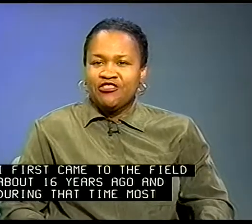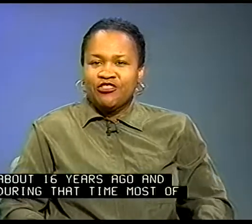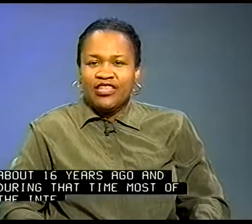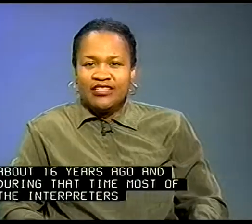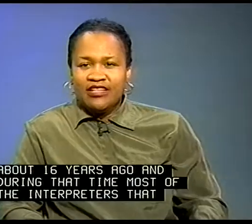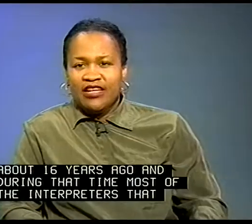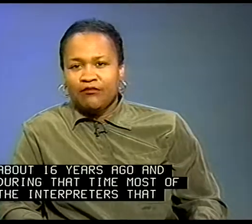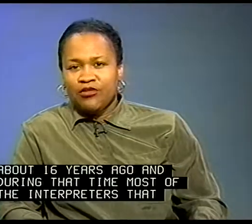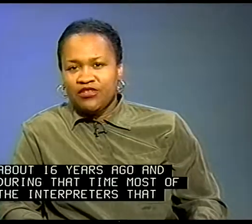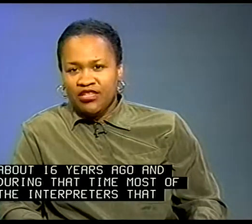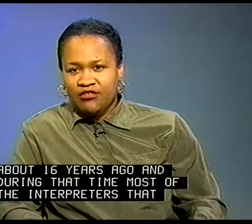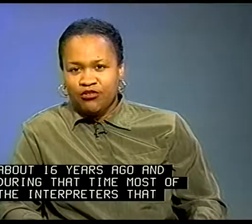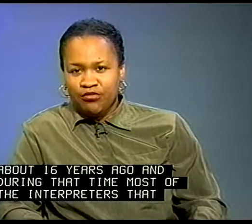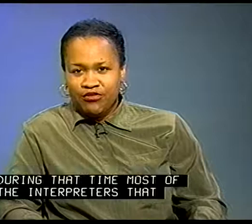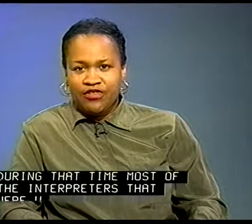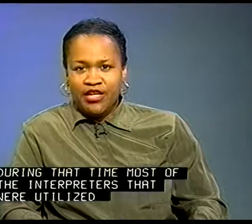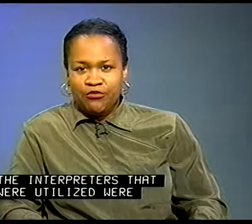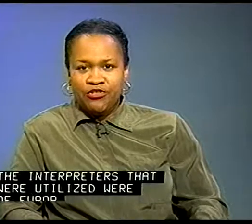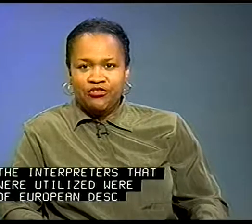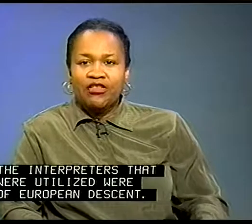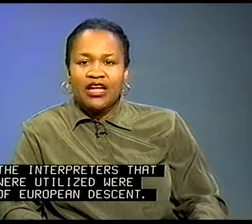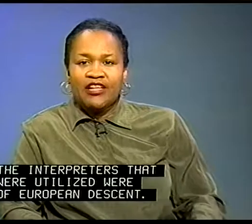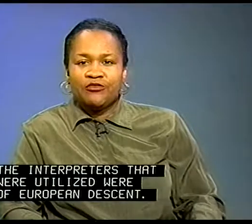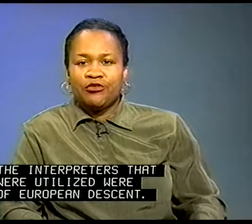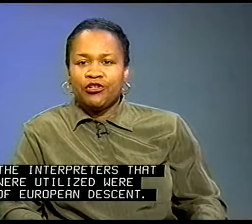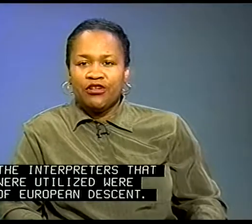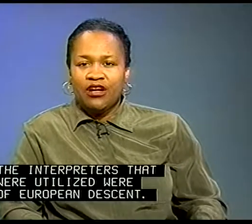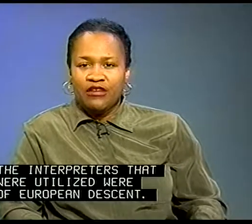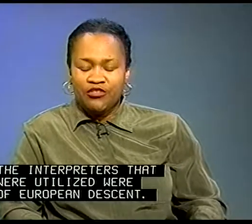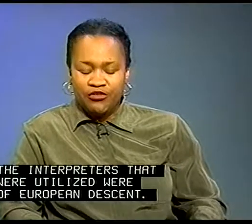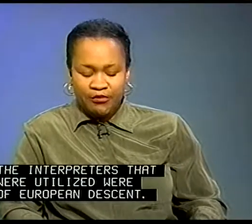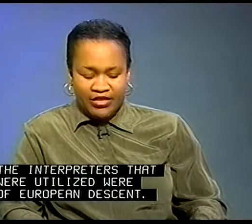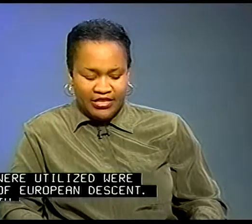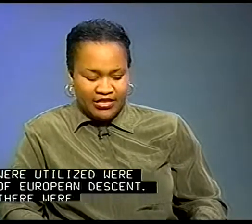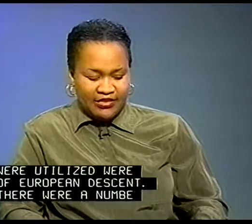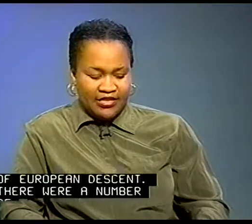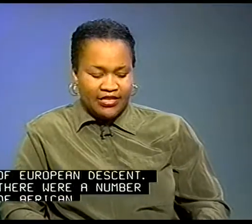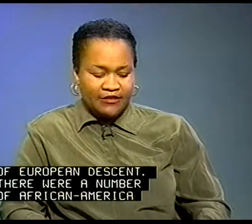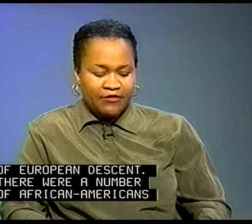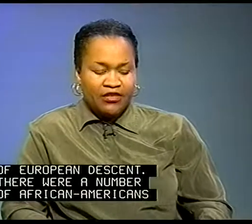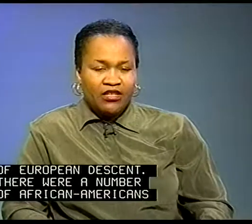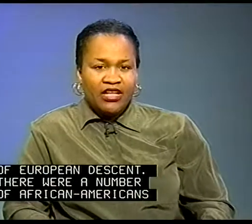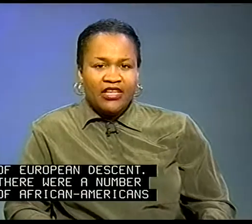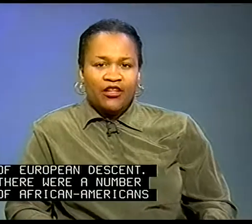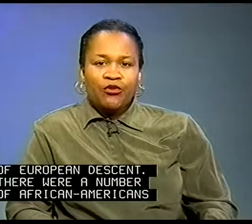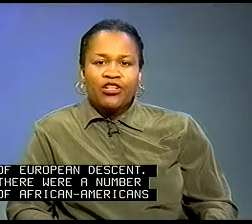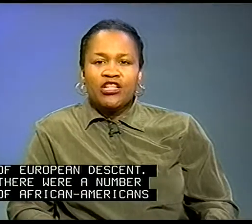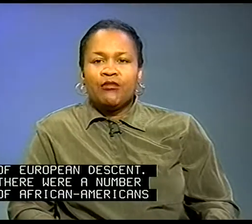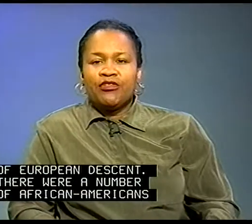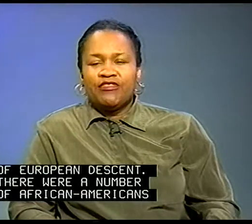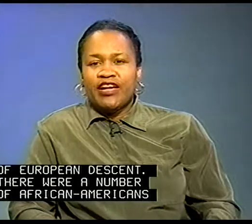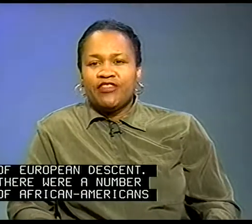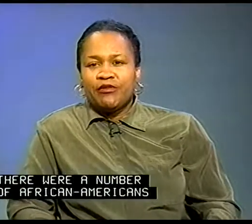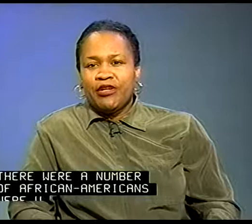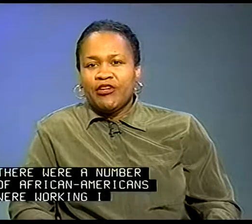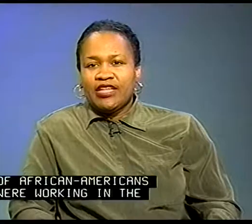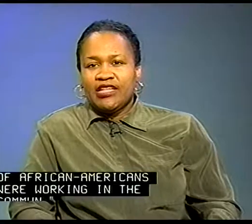during that time, most of the interpreters that were utilized were of European descent. There were a number of African